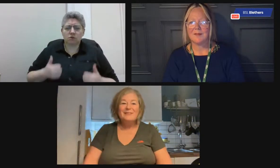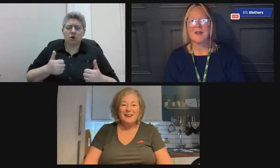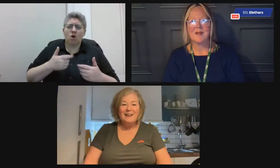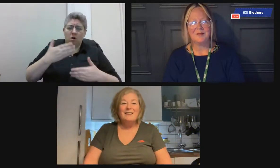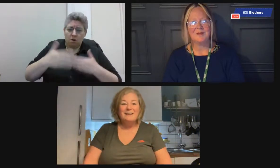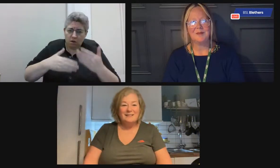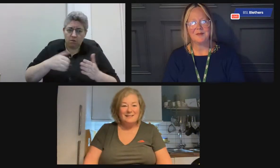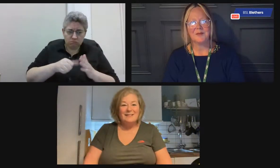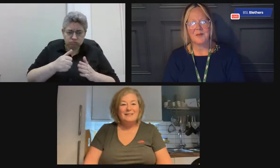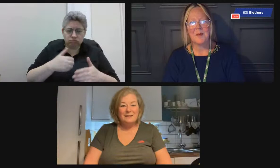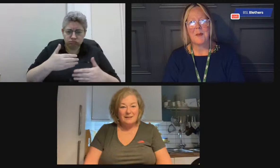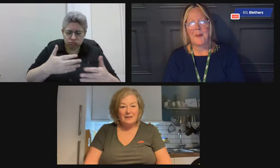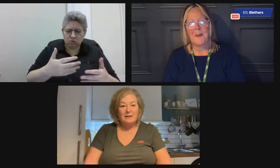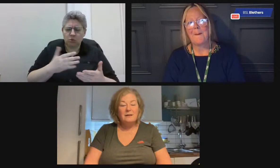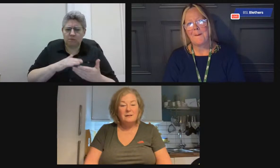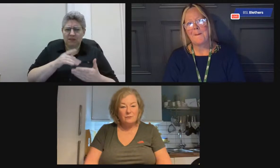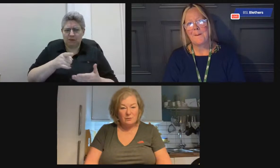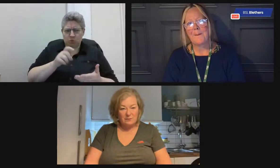really quick.